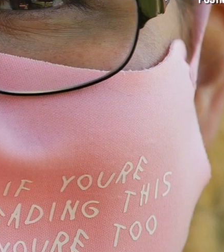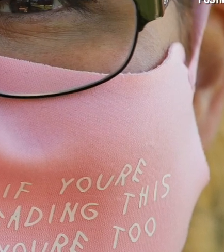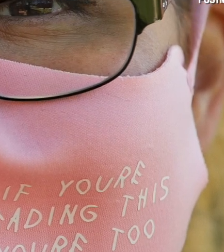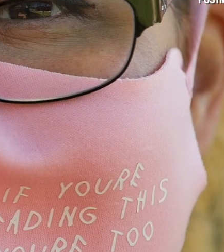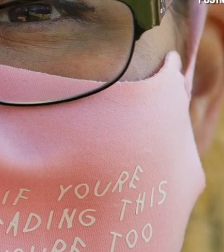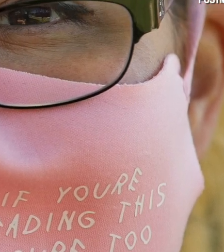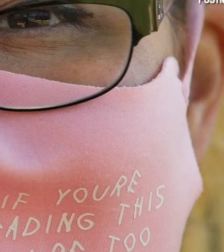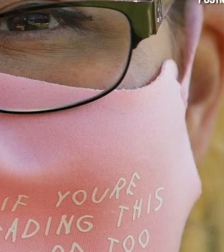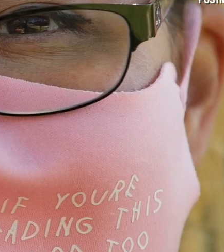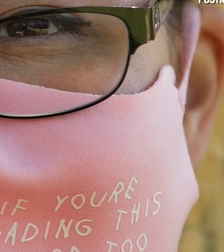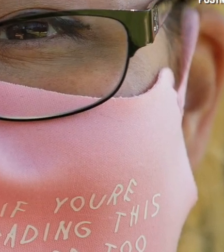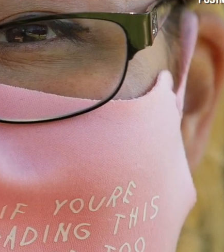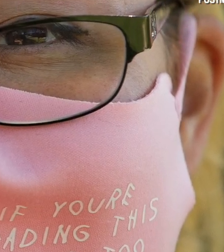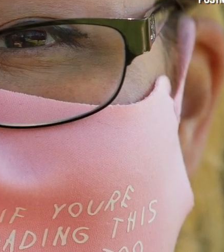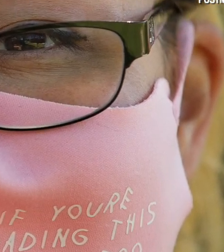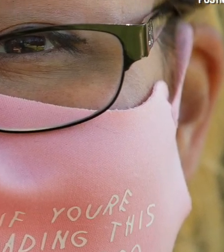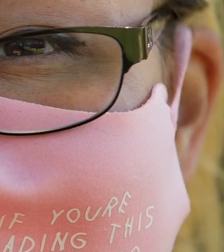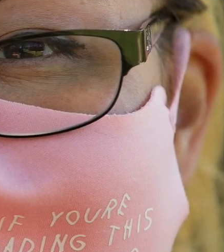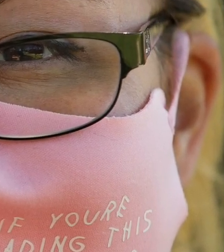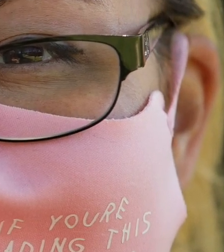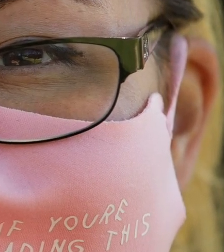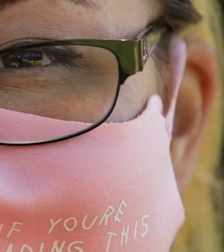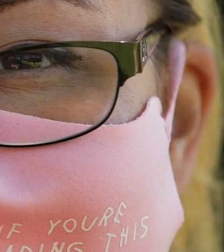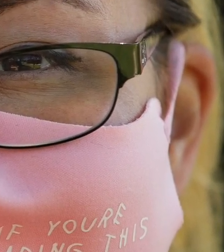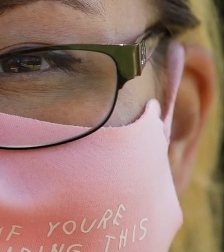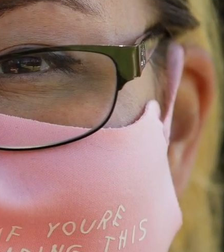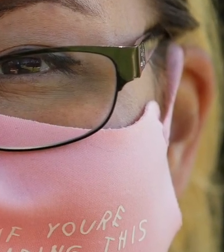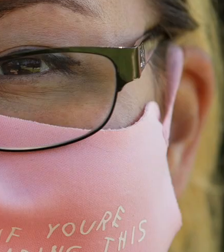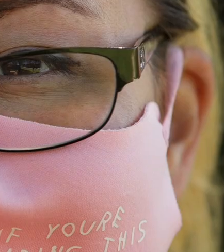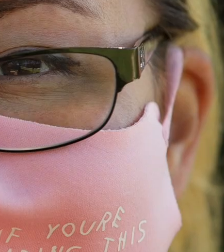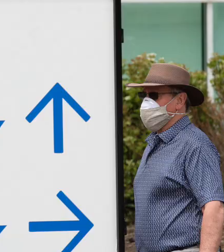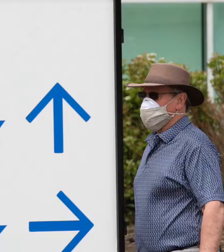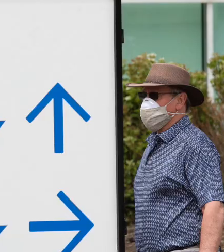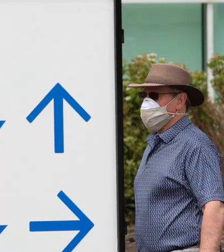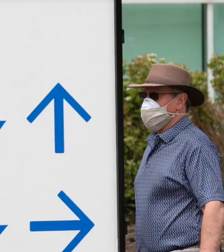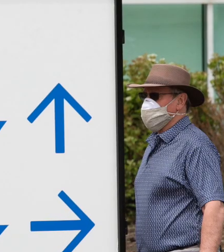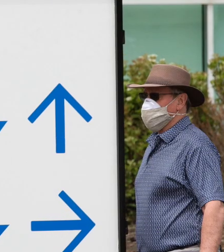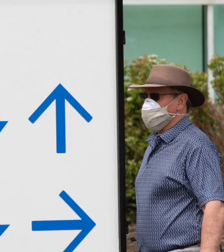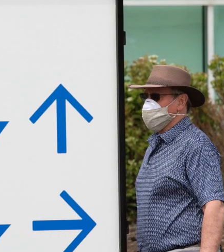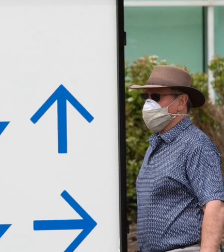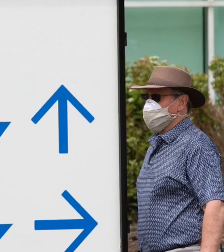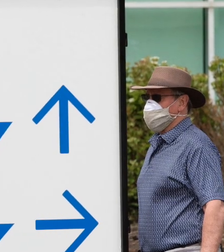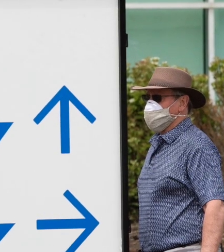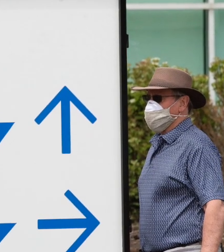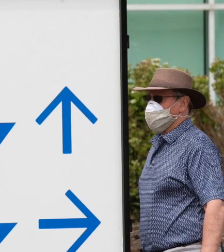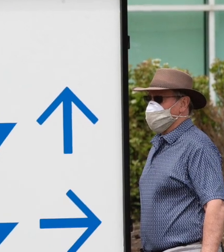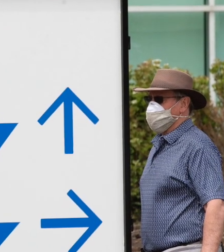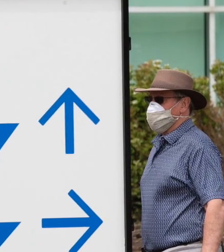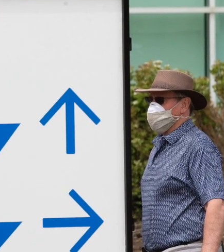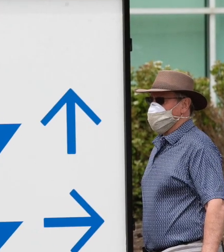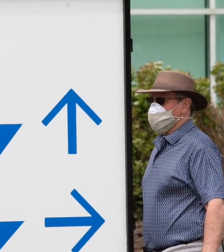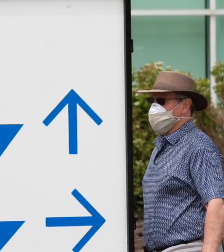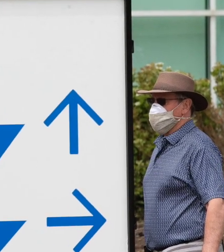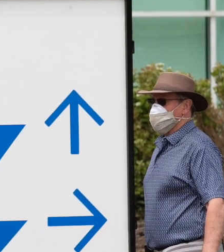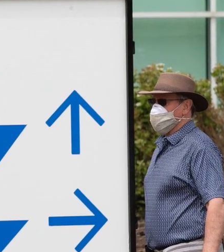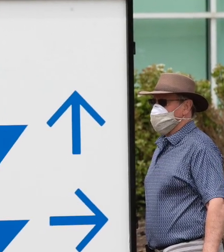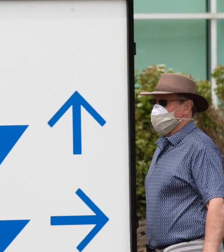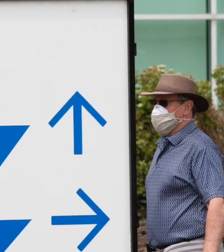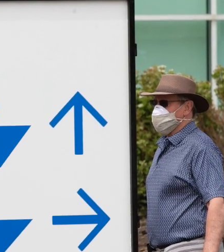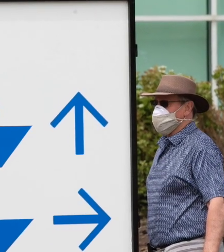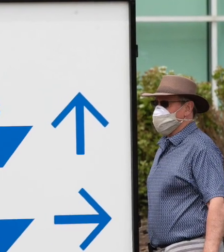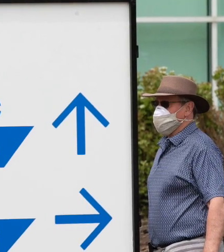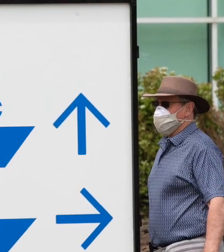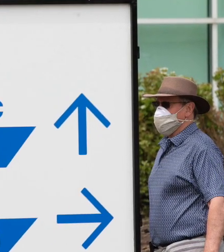is one, like I mentioned today from the UK data, is that the vaccine, when people have received 2 doses, is still